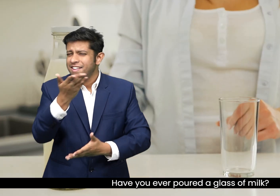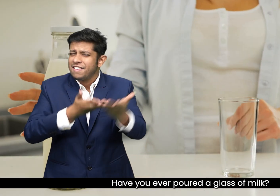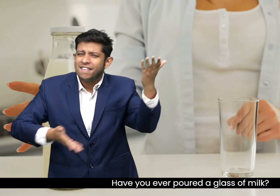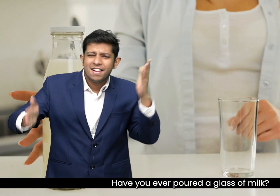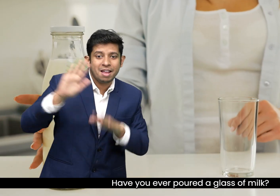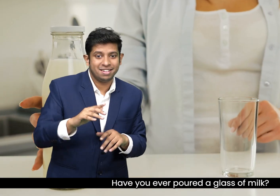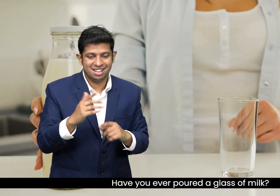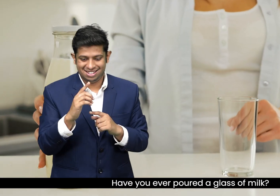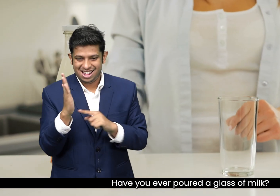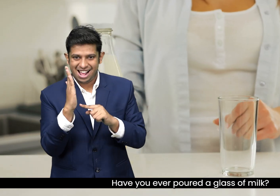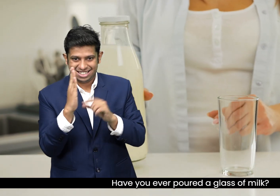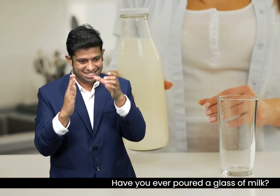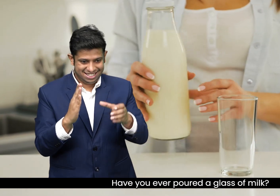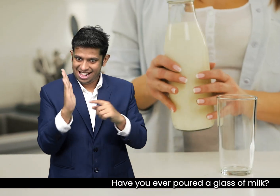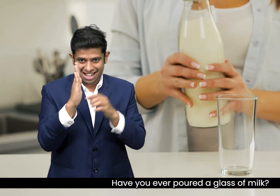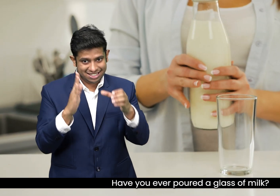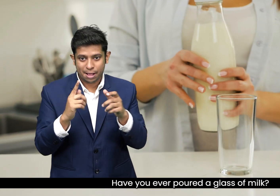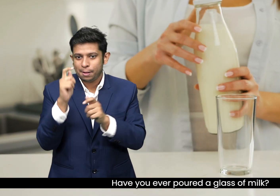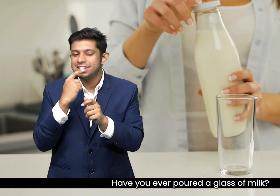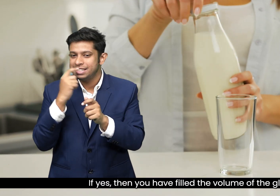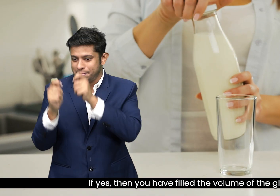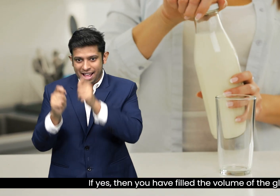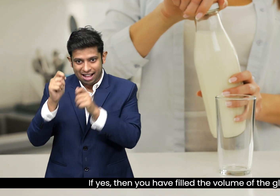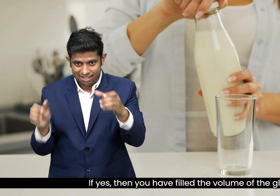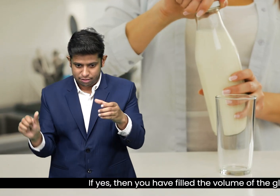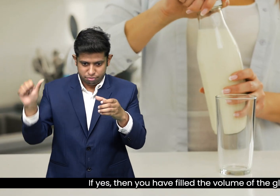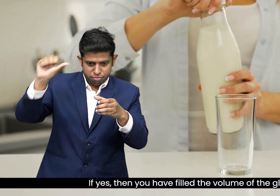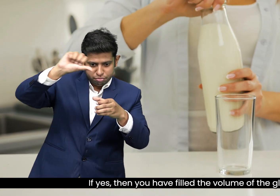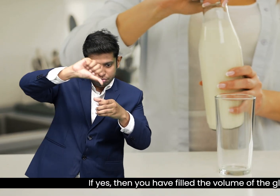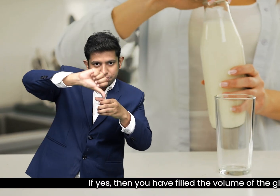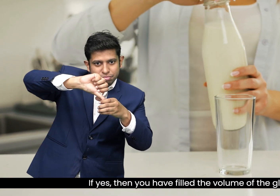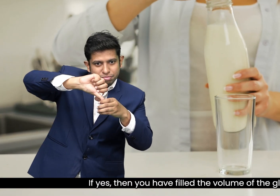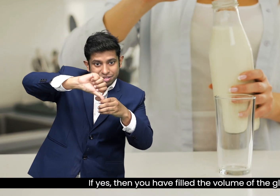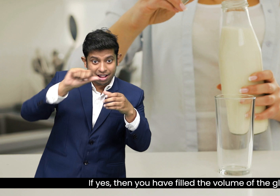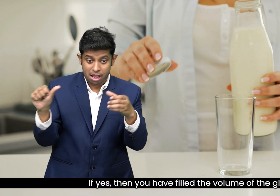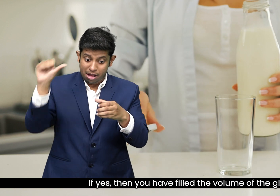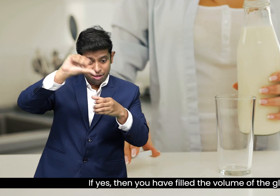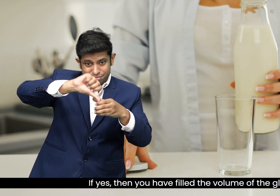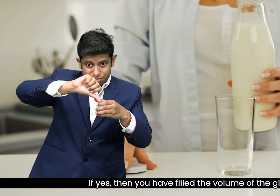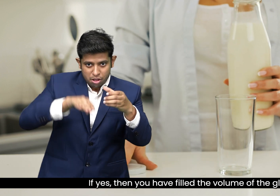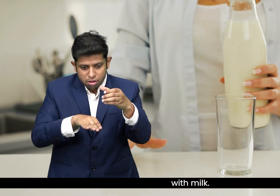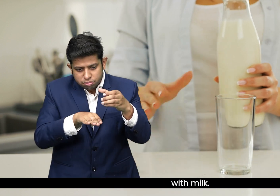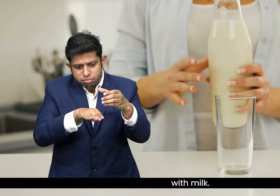Have you ever poured a glass of milk? If yes, then you have filled the volume of the glass with